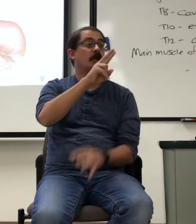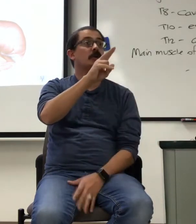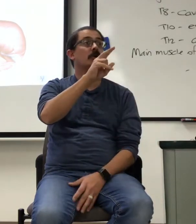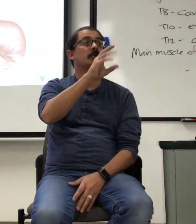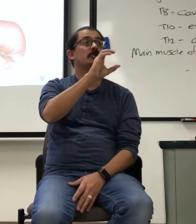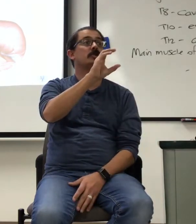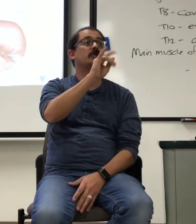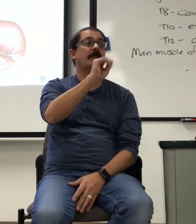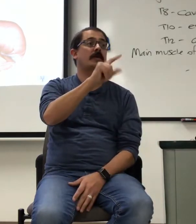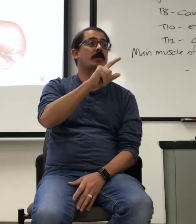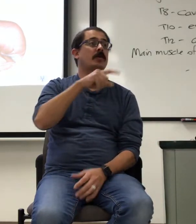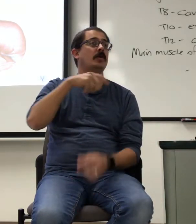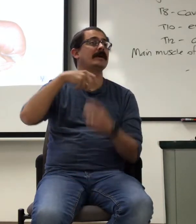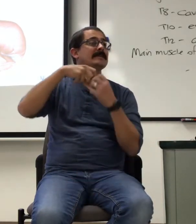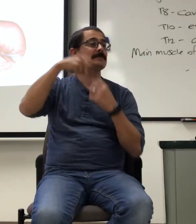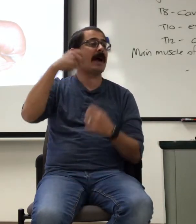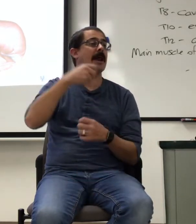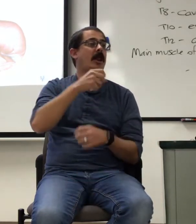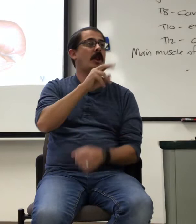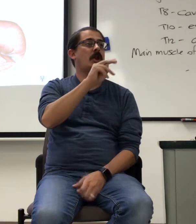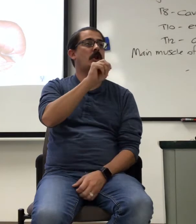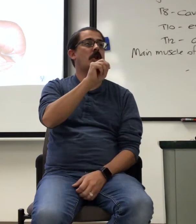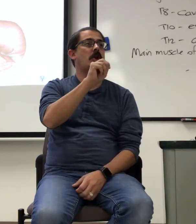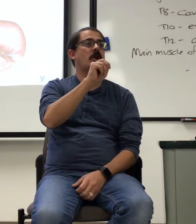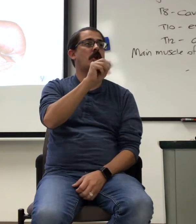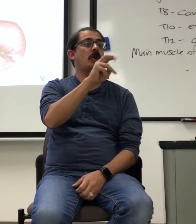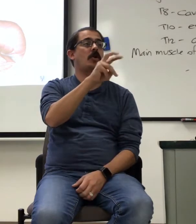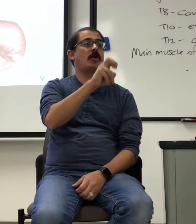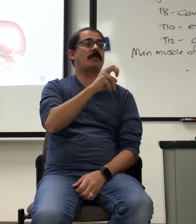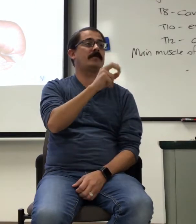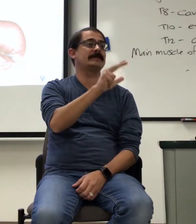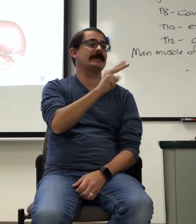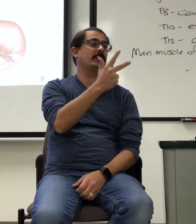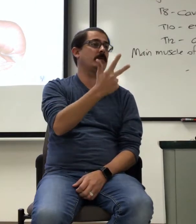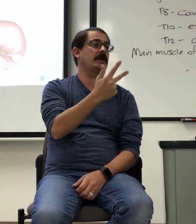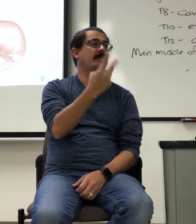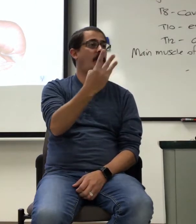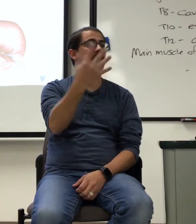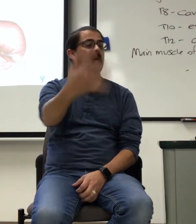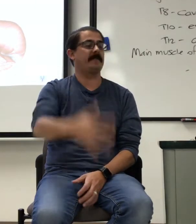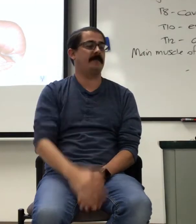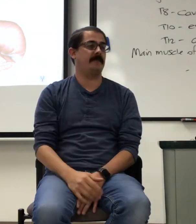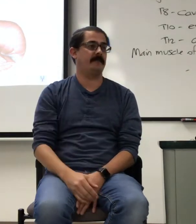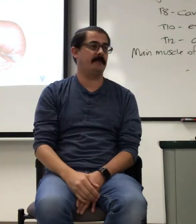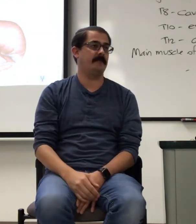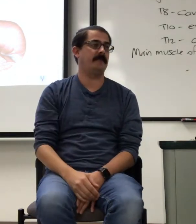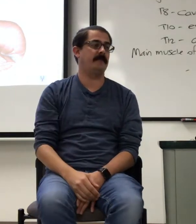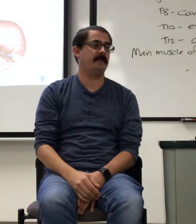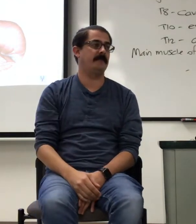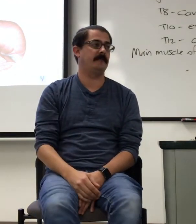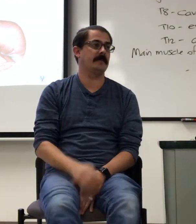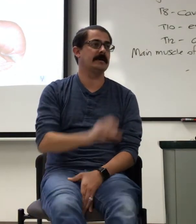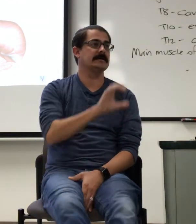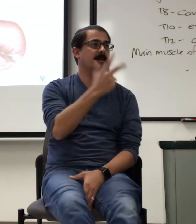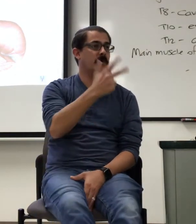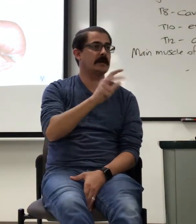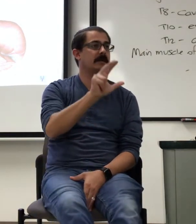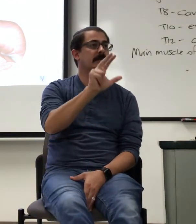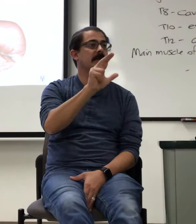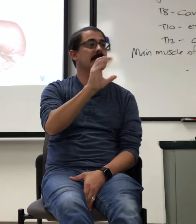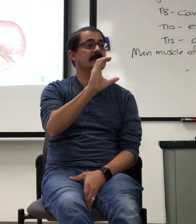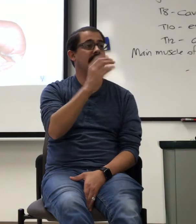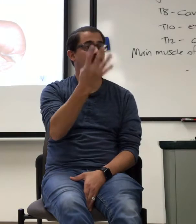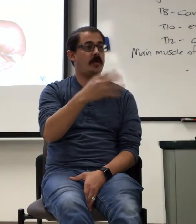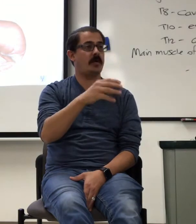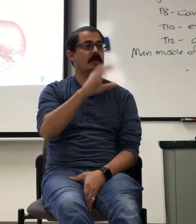spinal nerves, C3, 4, 5. Keep your diaphragm alive. C3, C4, C5. Those nerve roots form